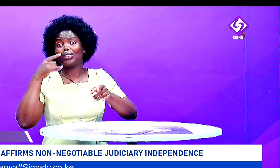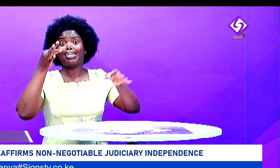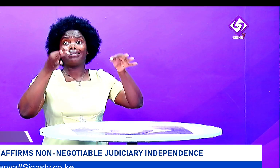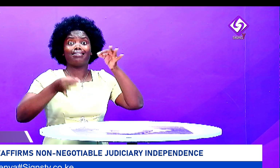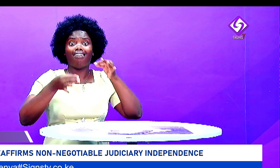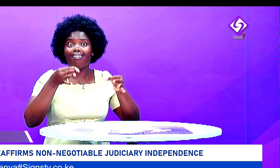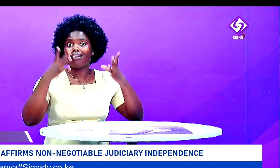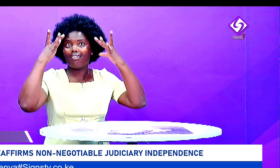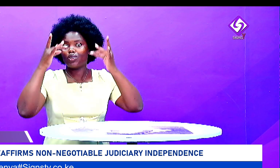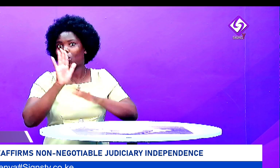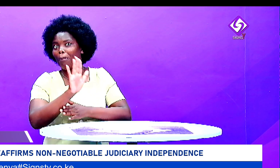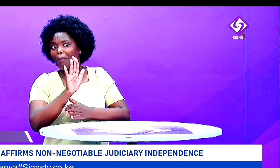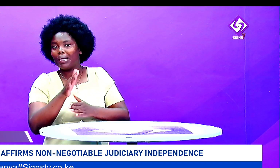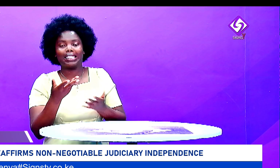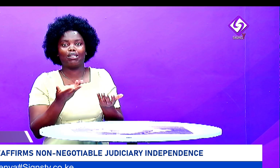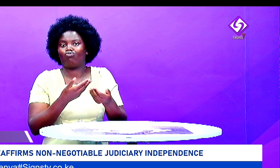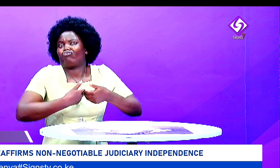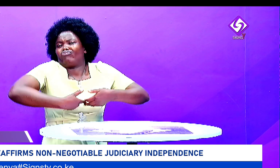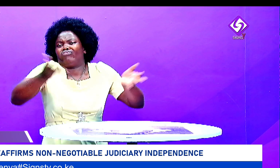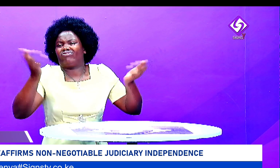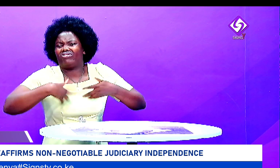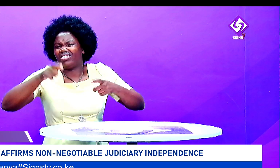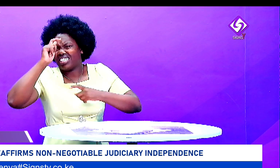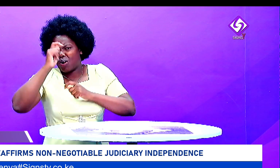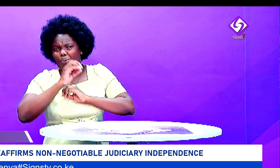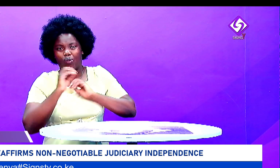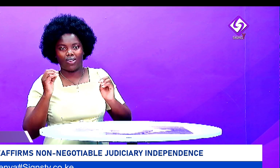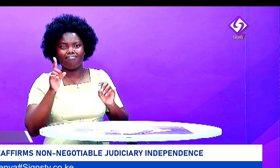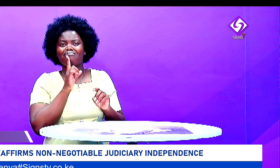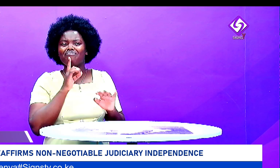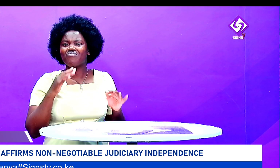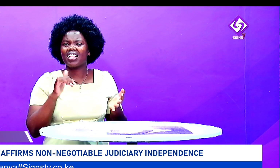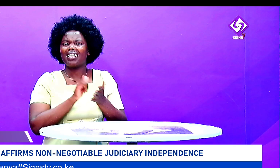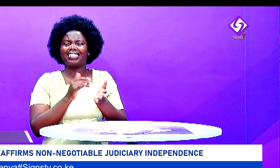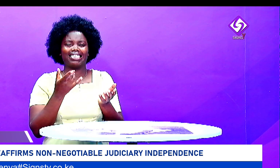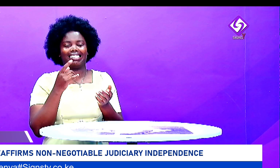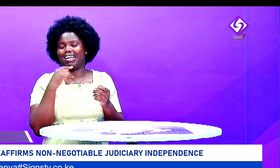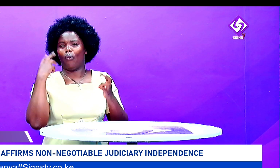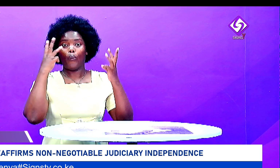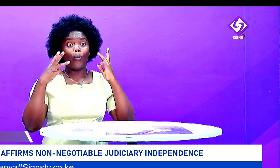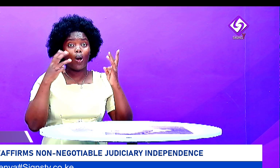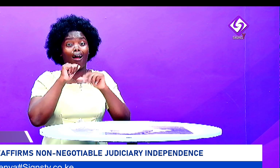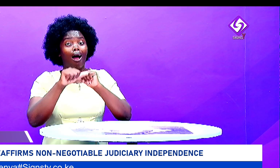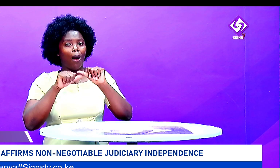history, when the authority of the courts was routinely undermined and judicial decisions